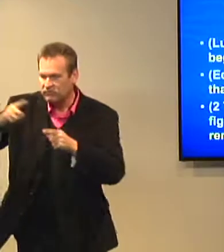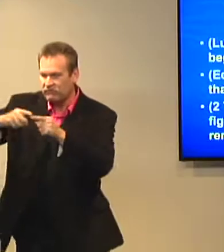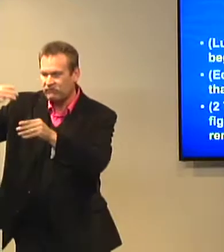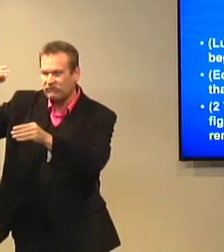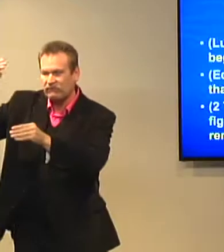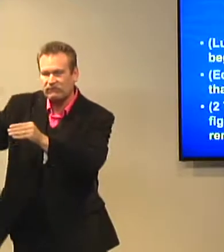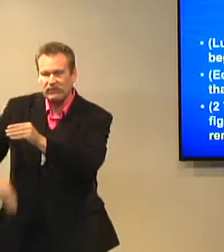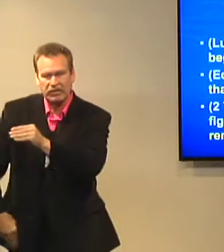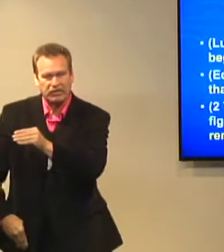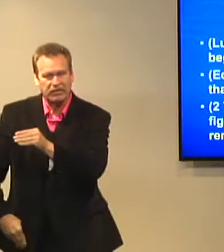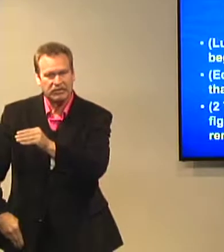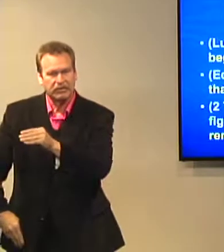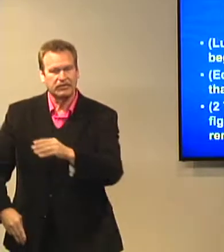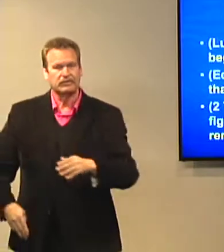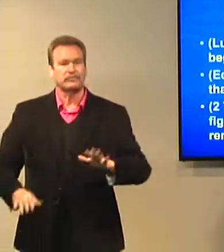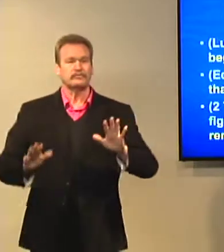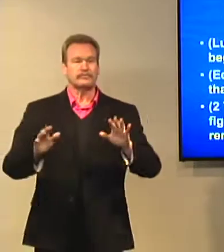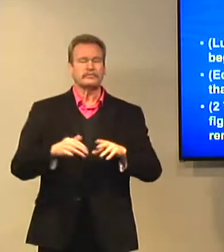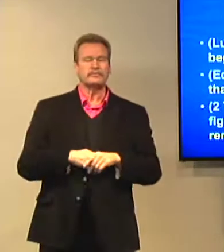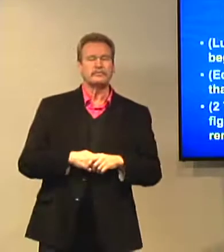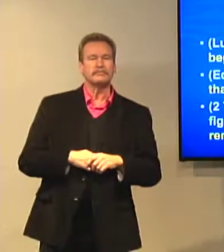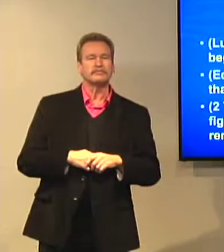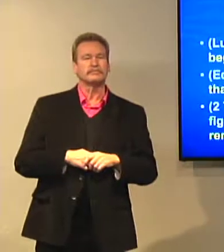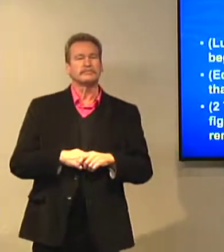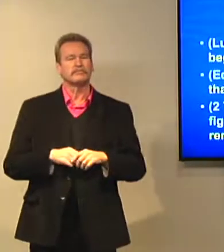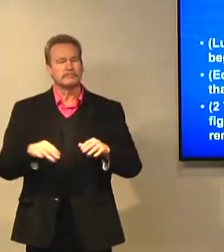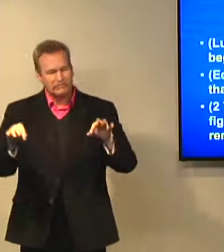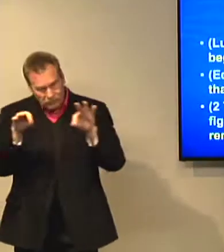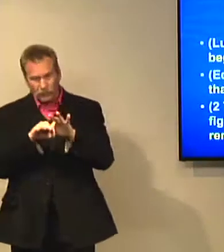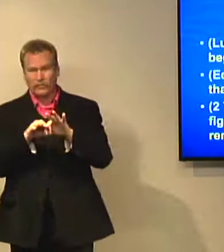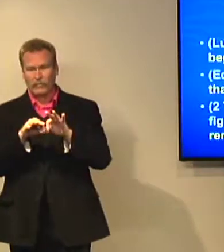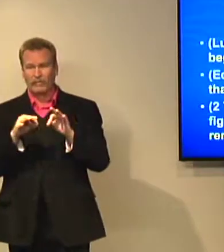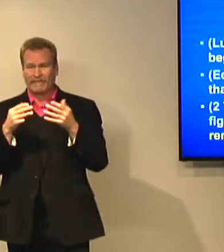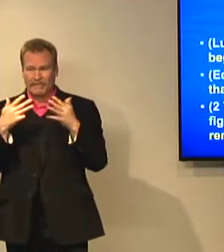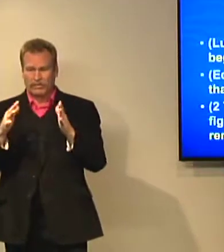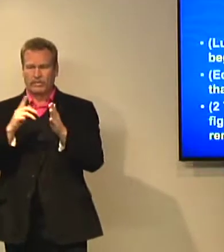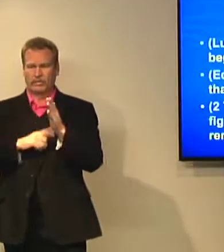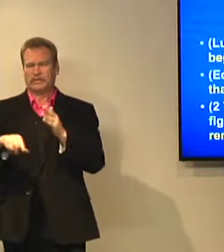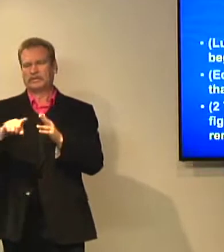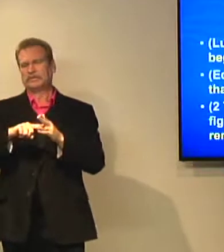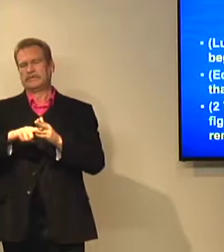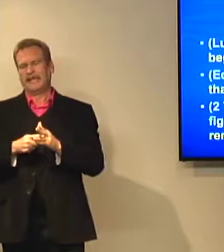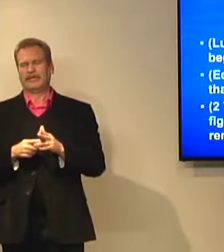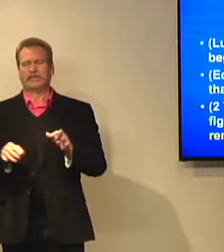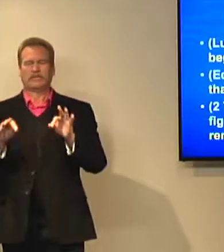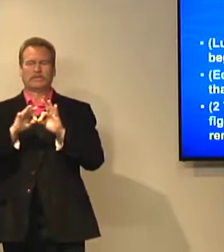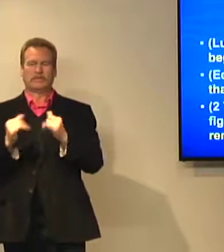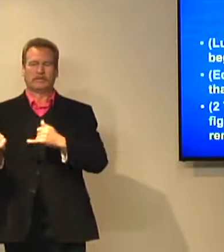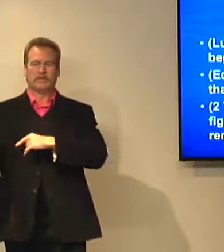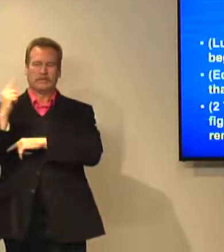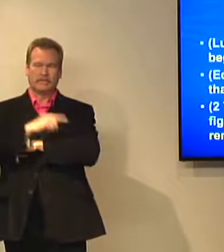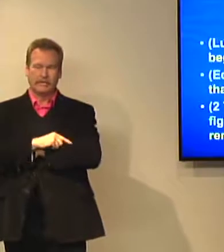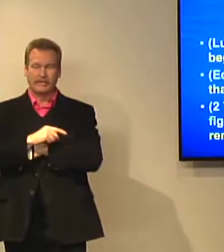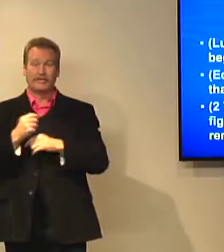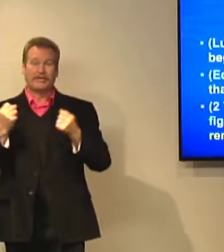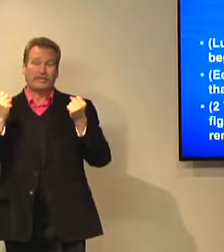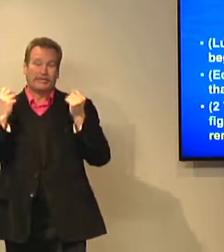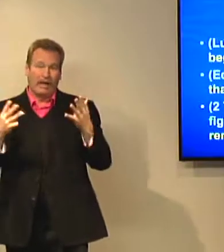this work, God is going to be faithful to complete the work that he's begun. So it's important that what you start,